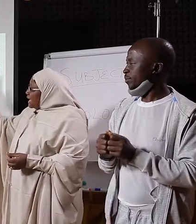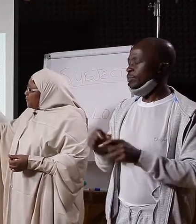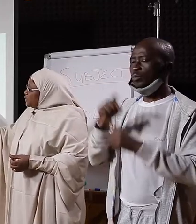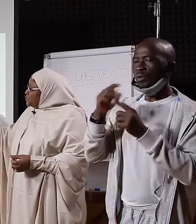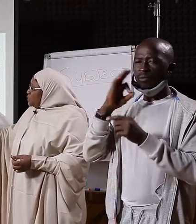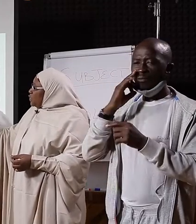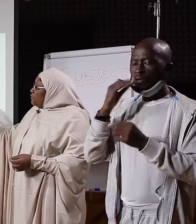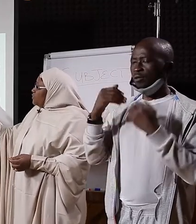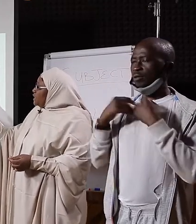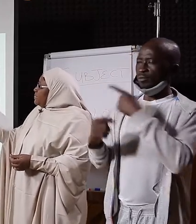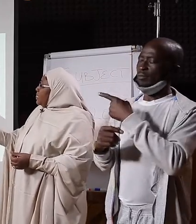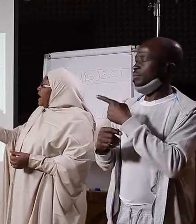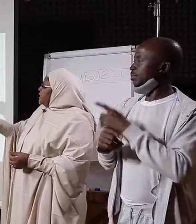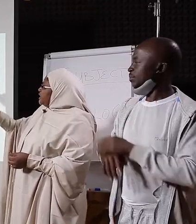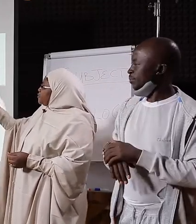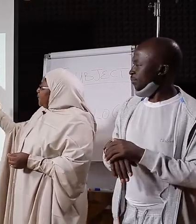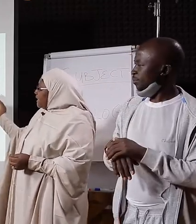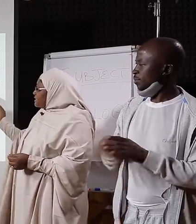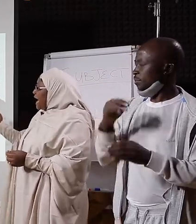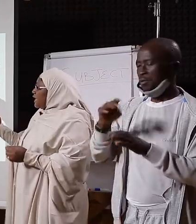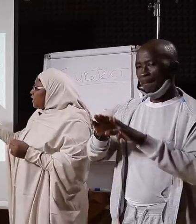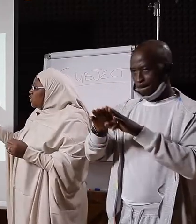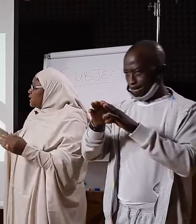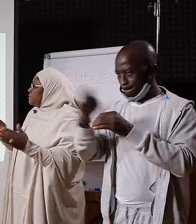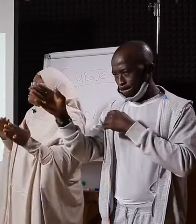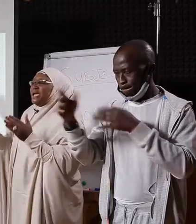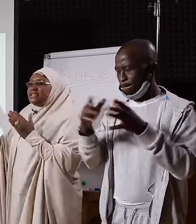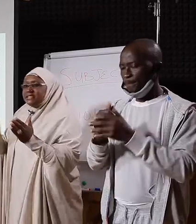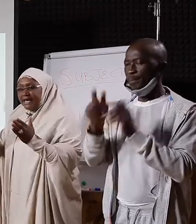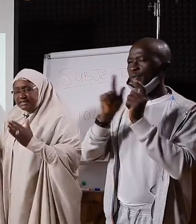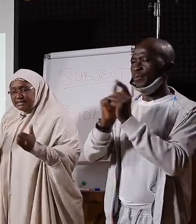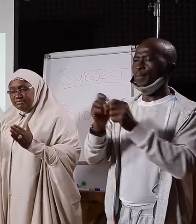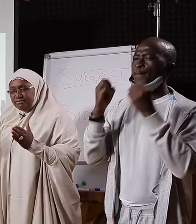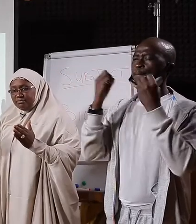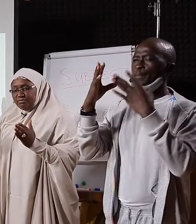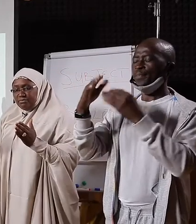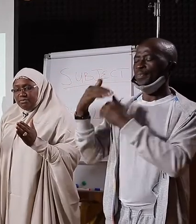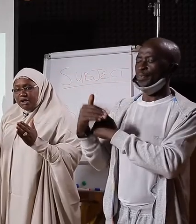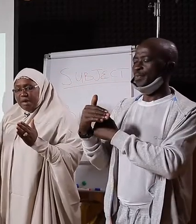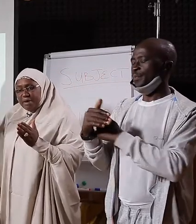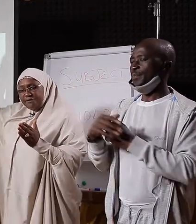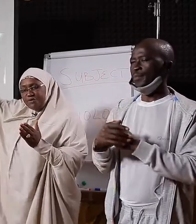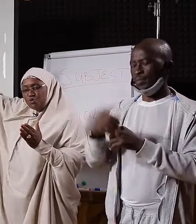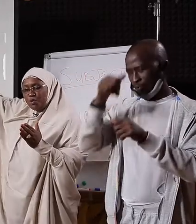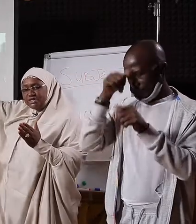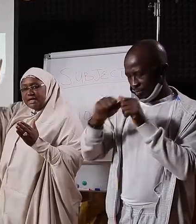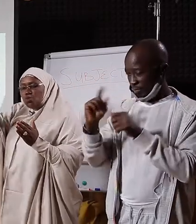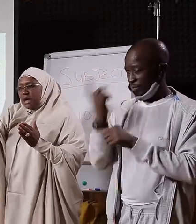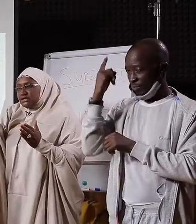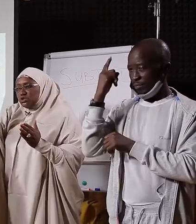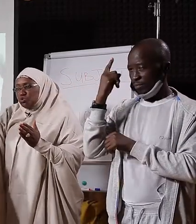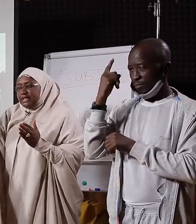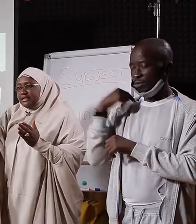has a syncarpous superior ovary and it splits along many sides. Remember, the first one we